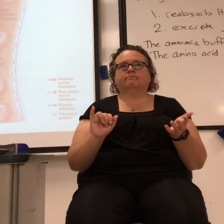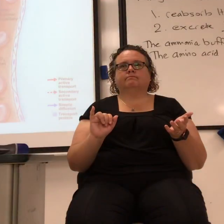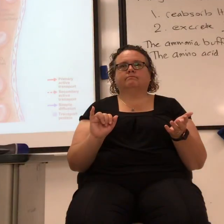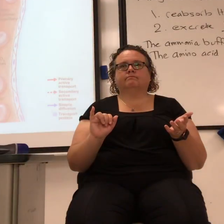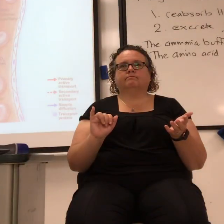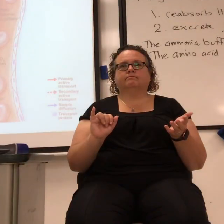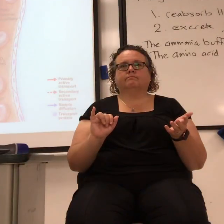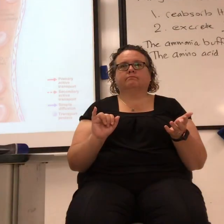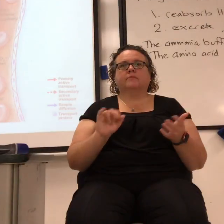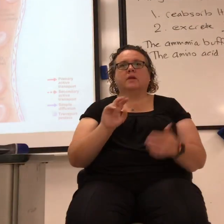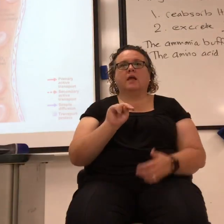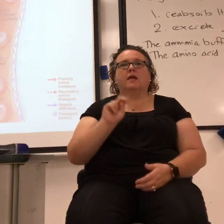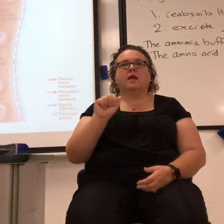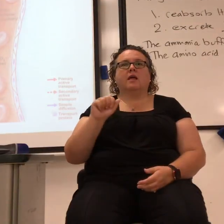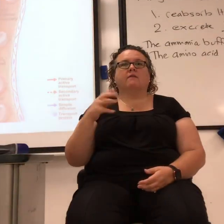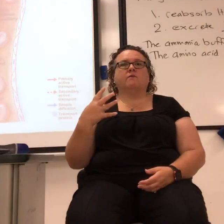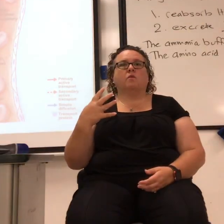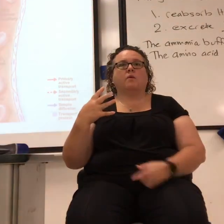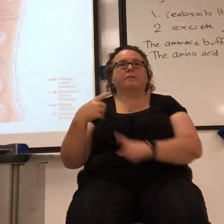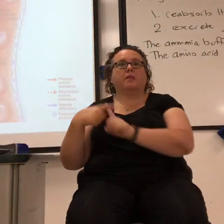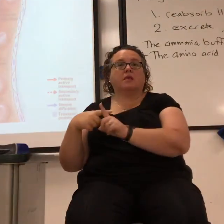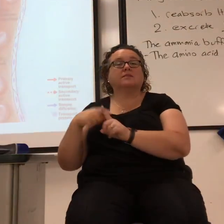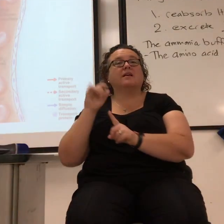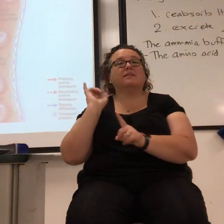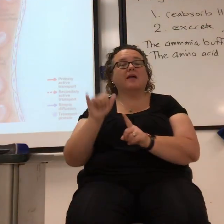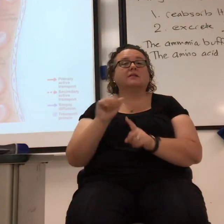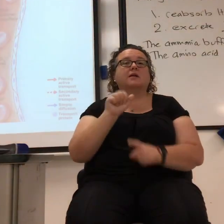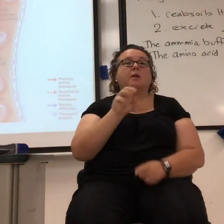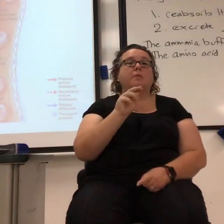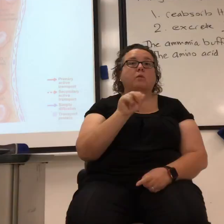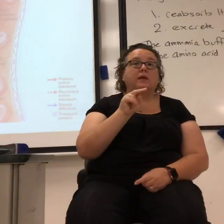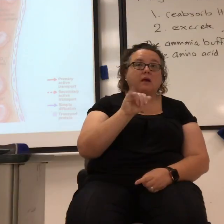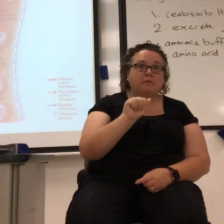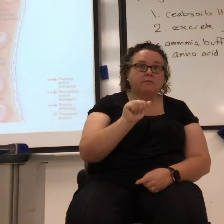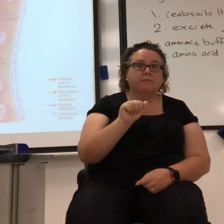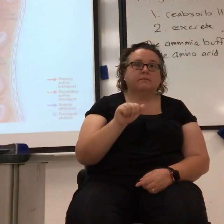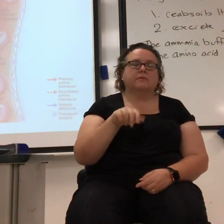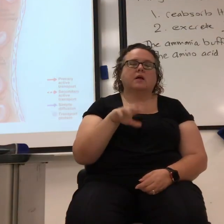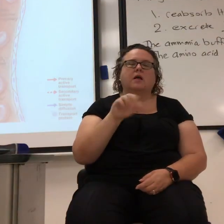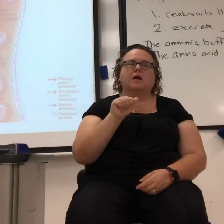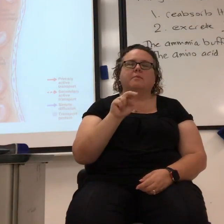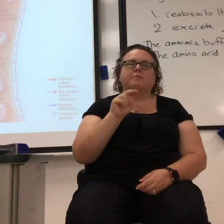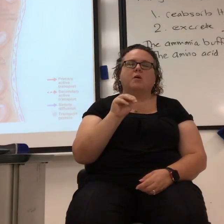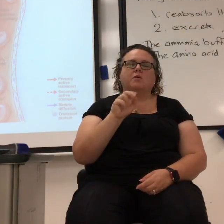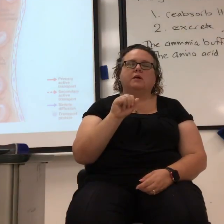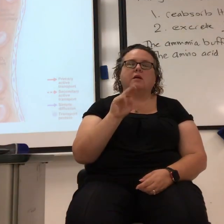NH4 plus. It's basically an ammonium ion.